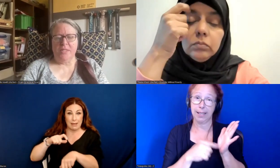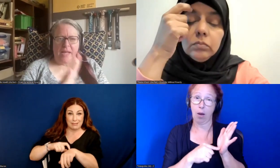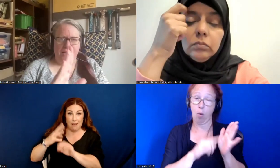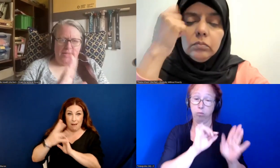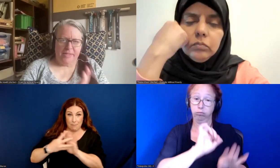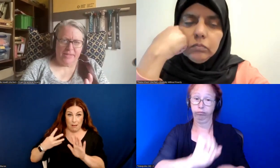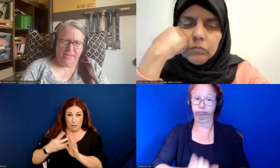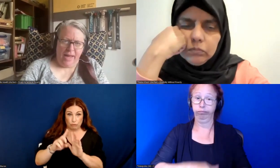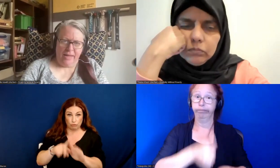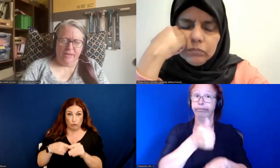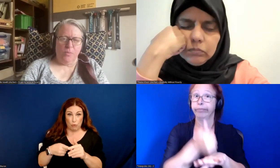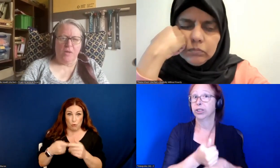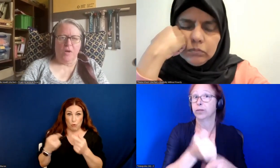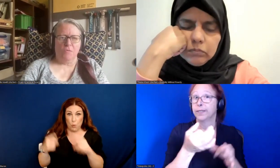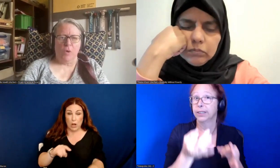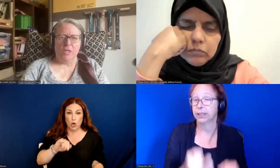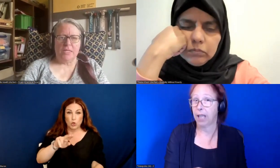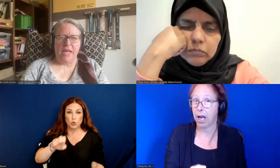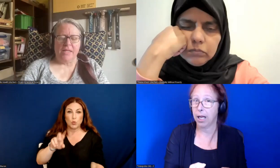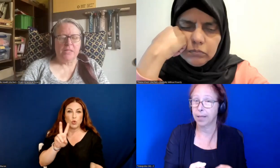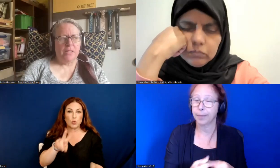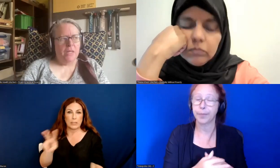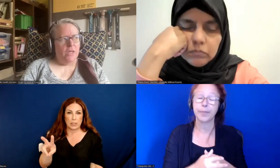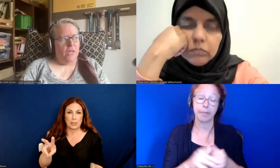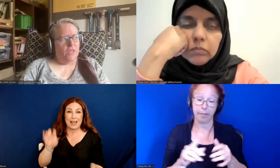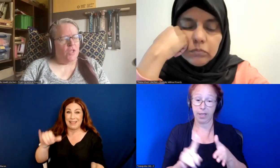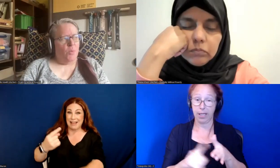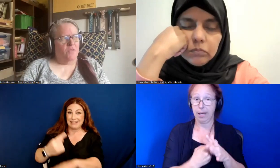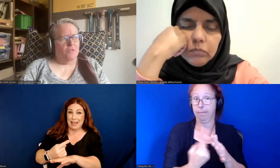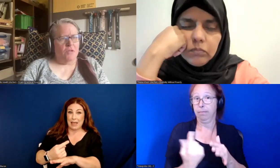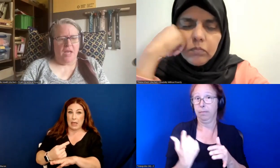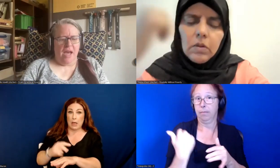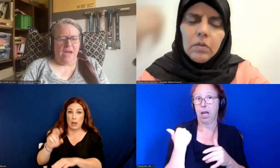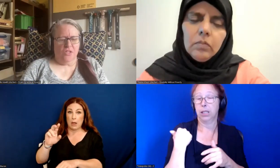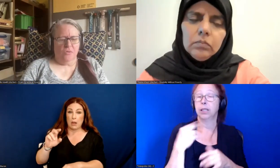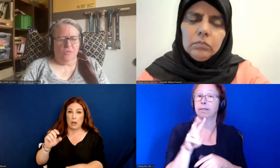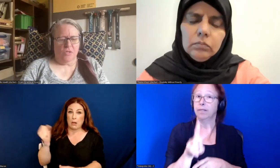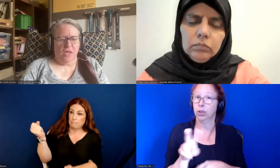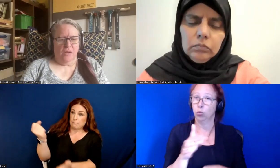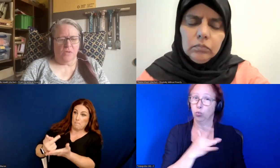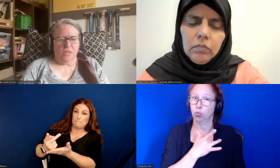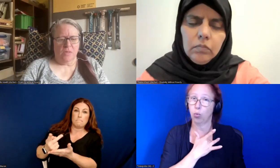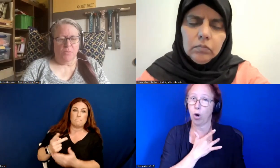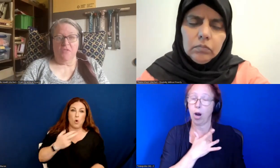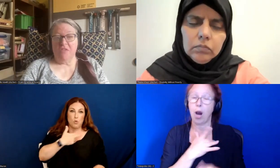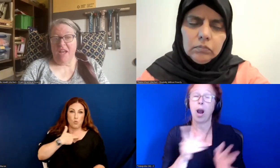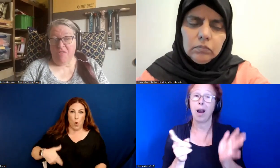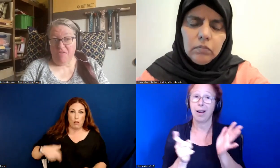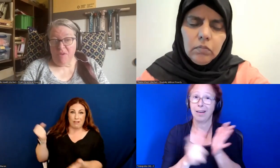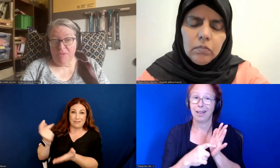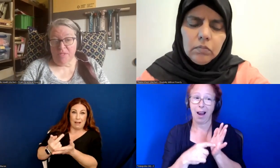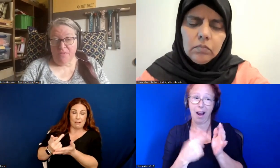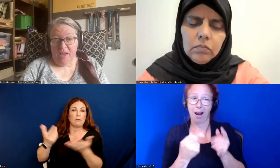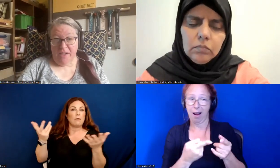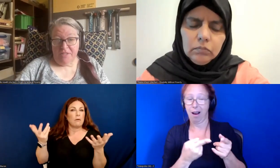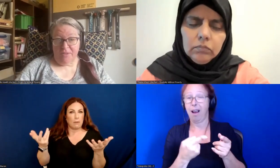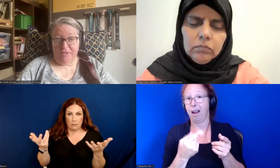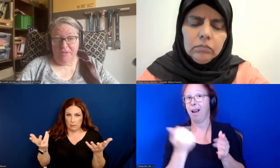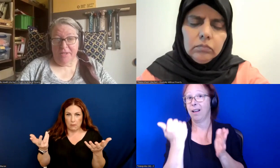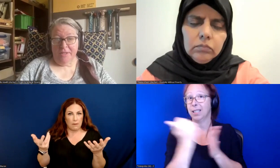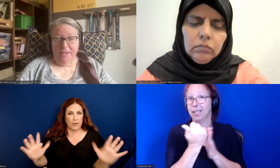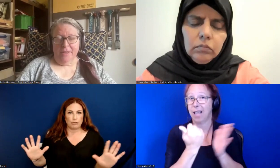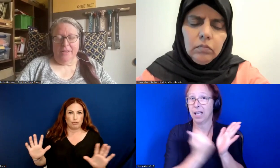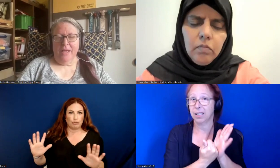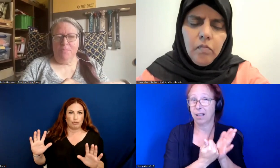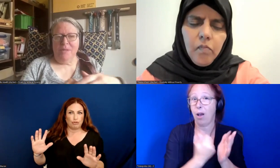the 22nd, the day that we got royal assent. So we've already had June, July, August, September. We've already had 3 months of that. So